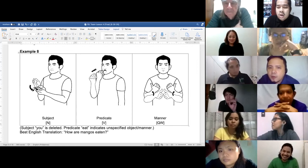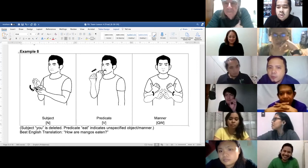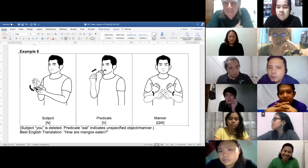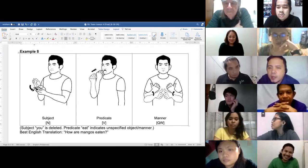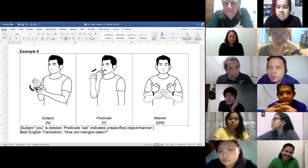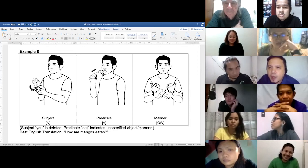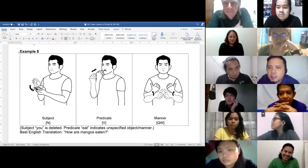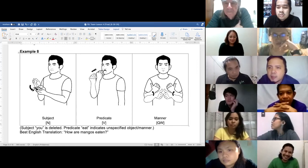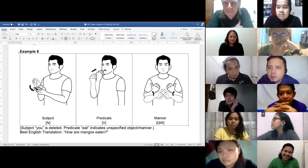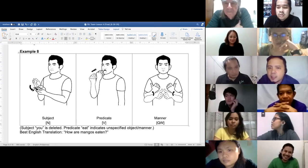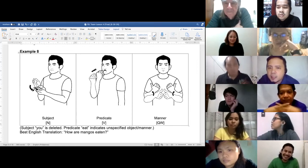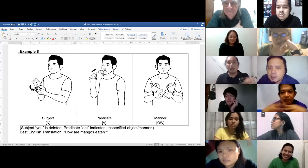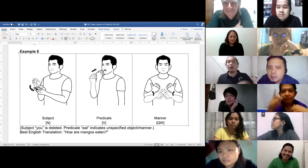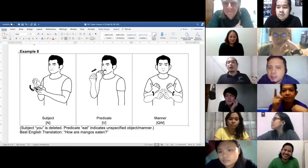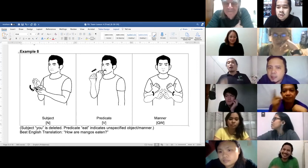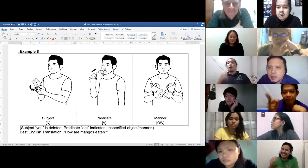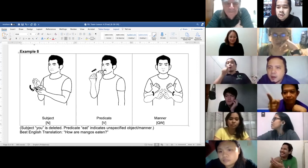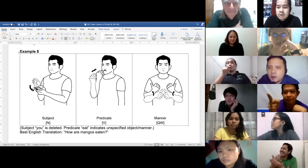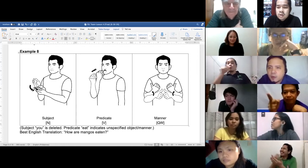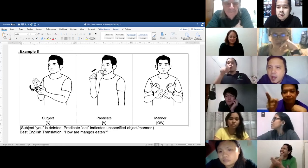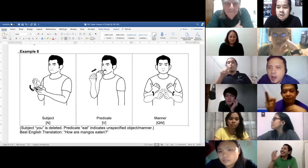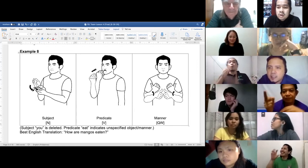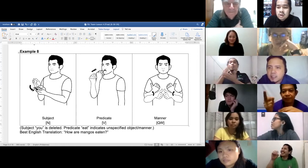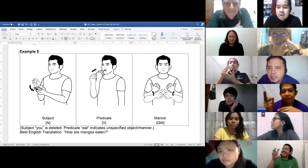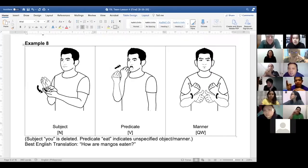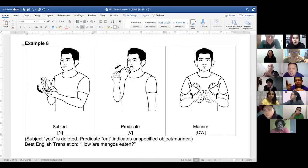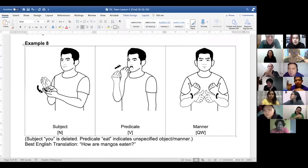when the subject is us eating it.